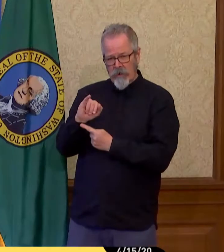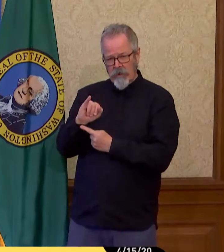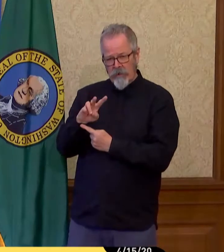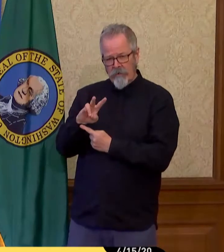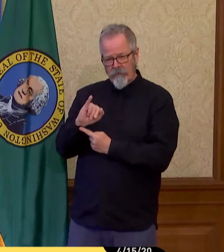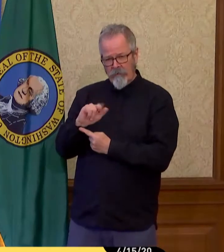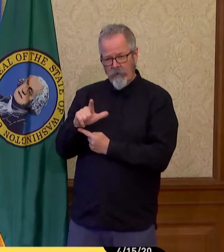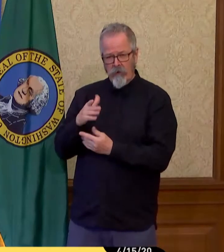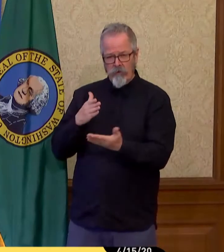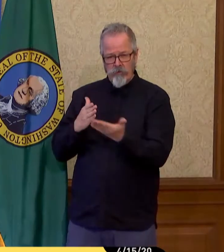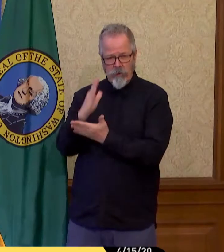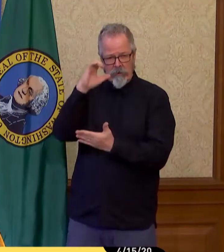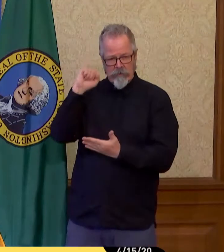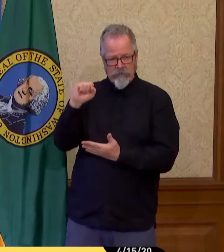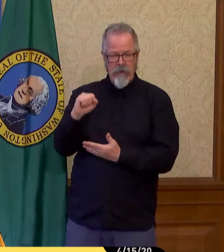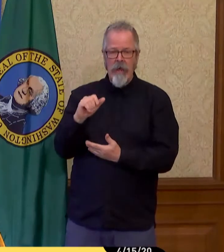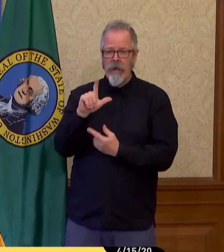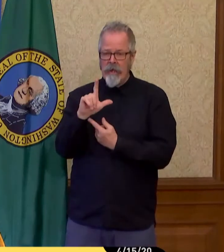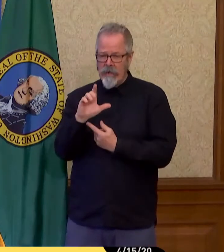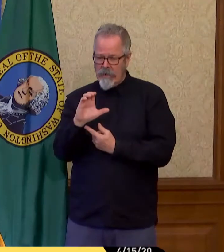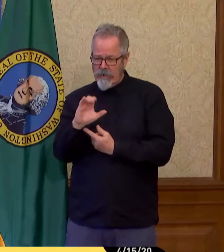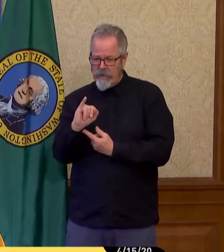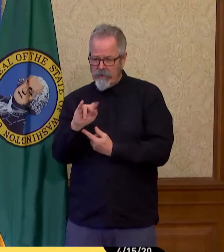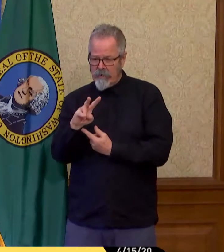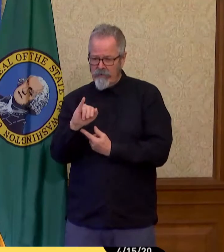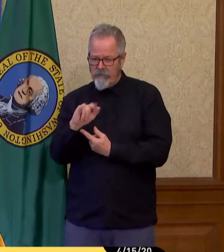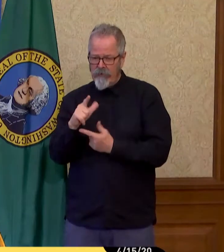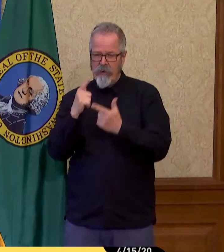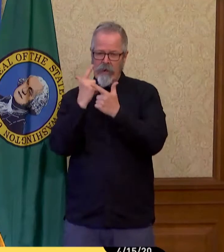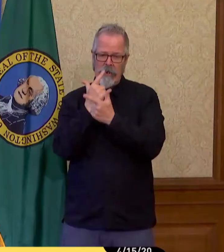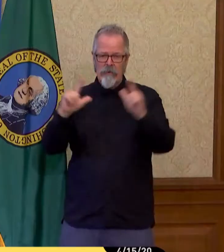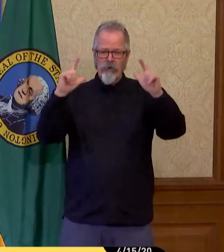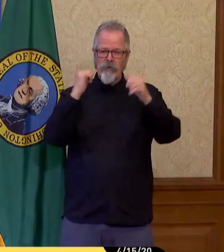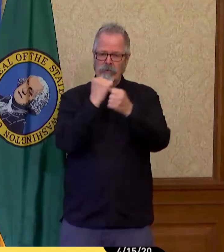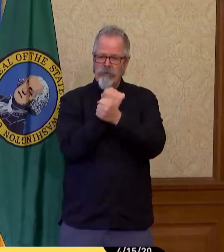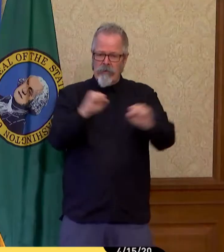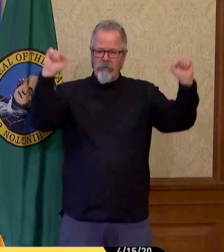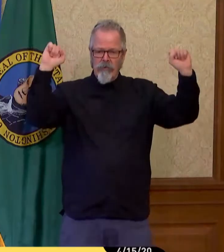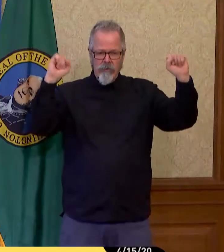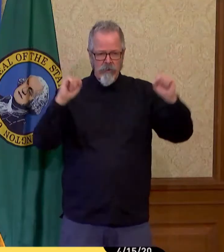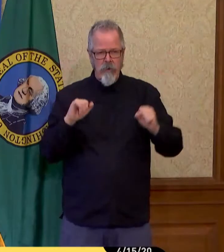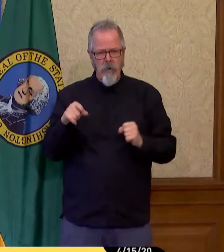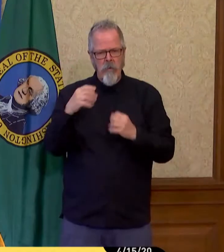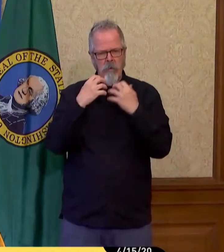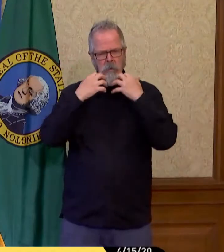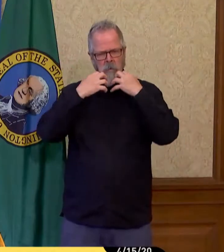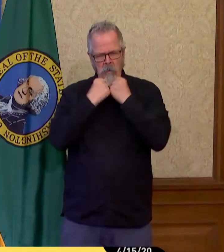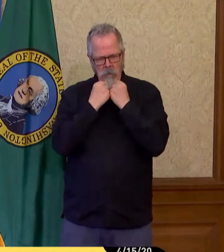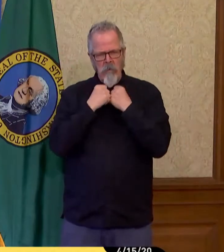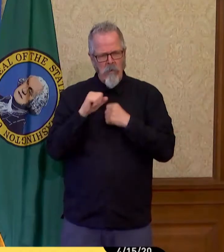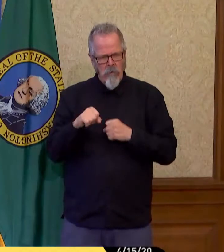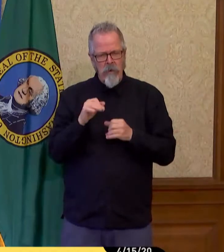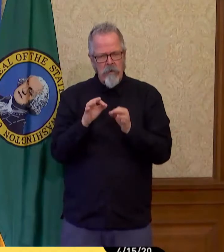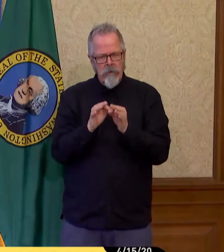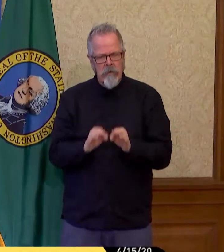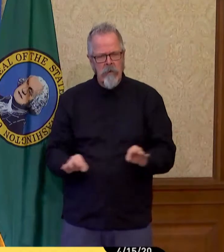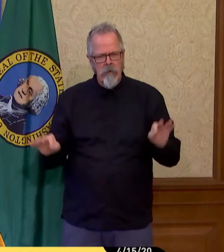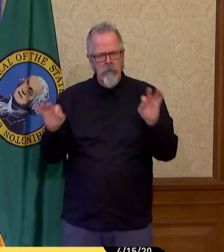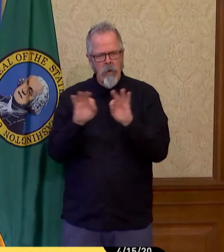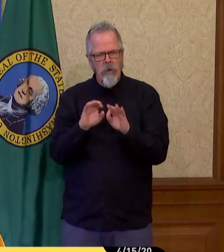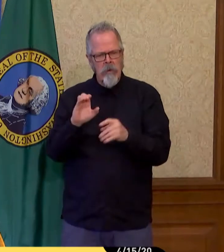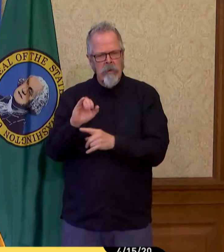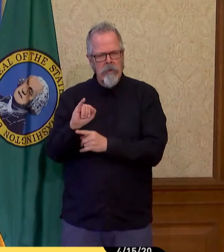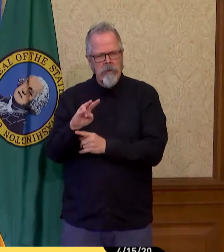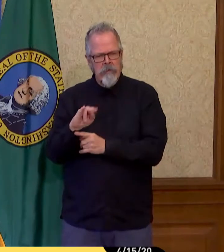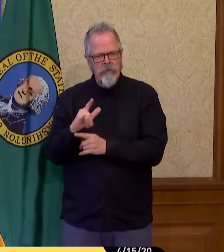heart, I do think about these things. Look, the orders that I have put in place are in a bit unimaginable to me, perhaps,